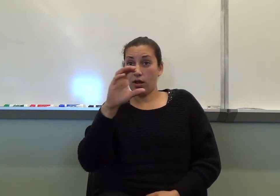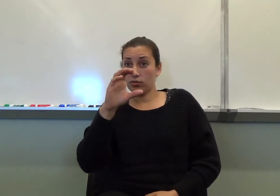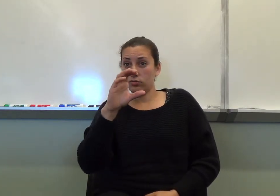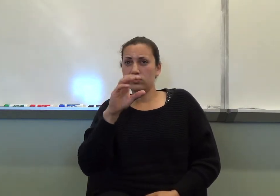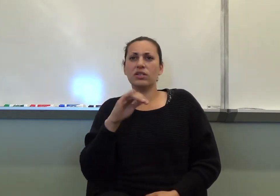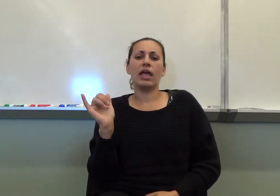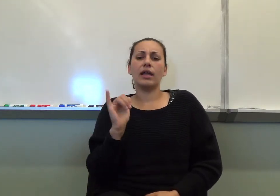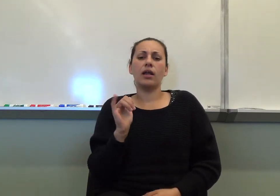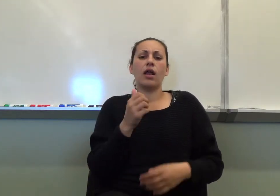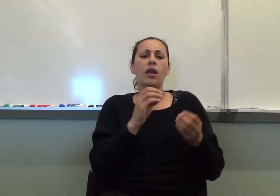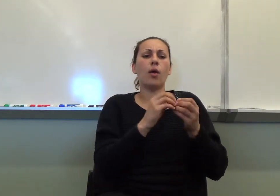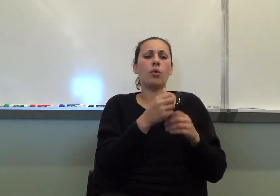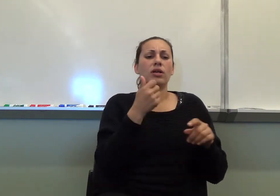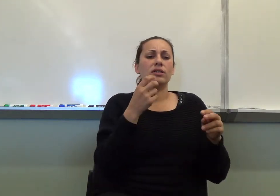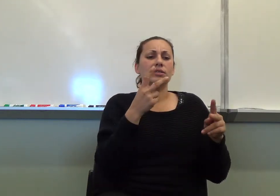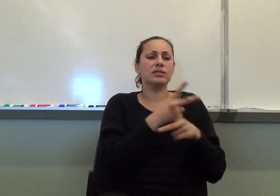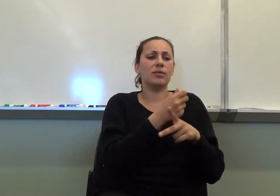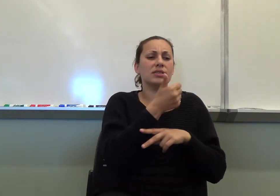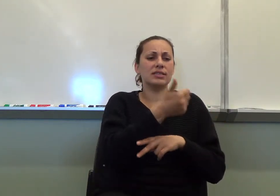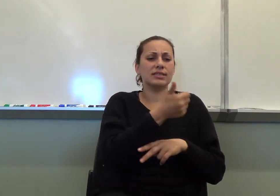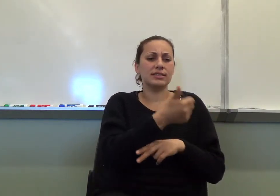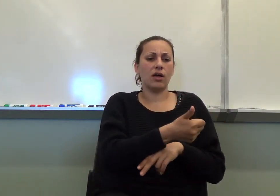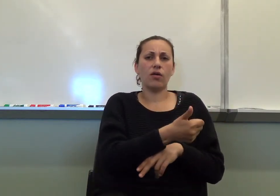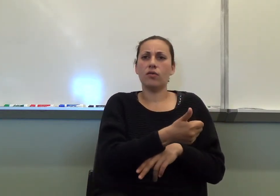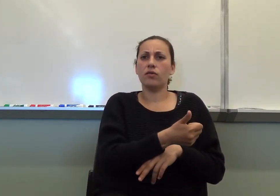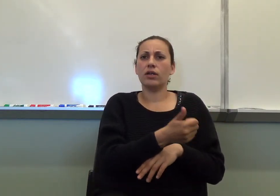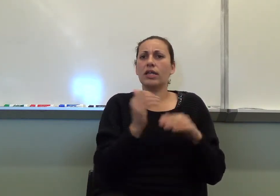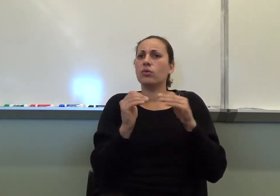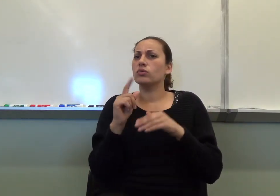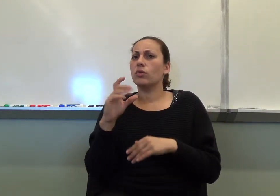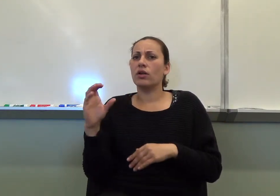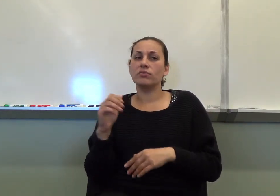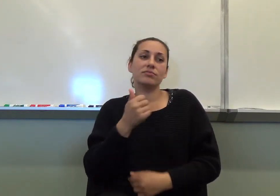by itself twice to get 100? And